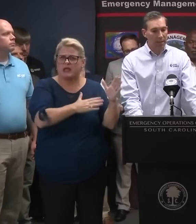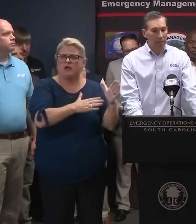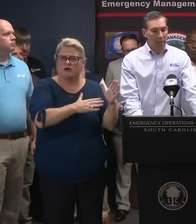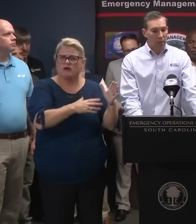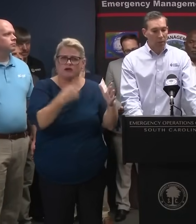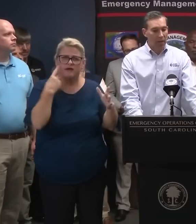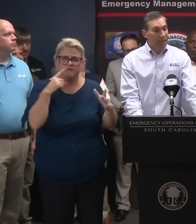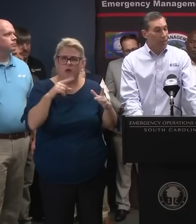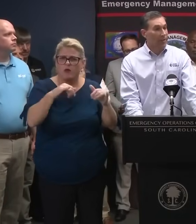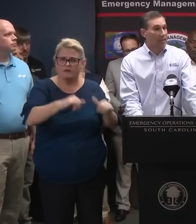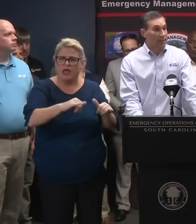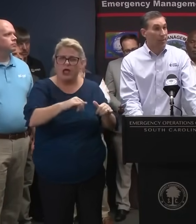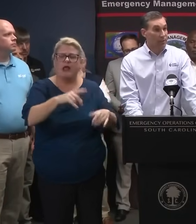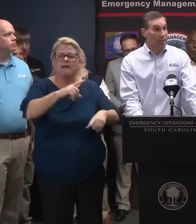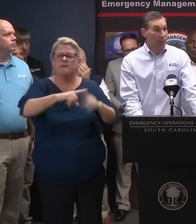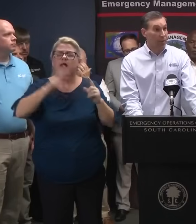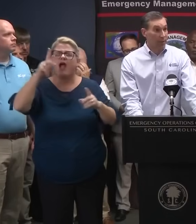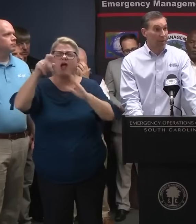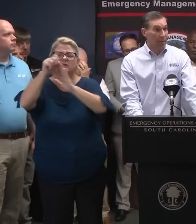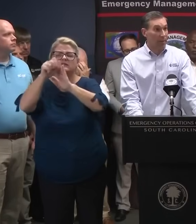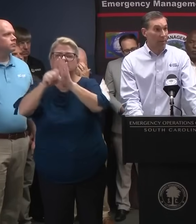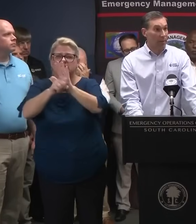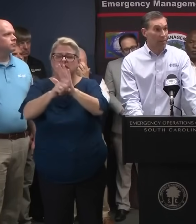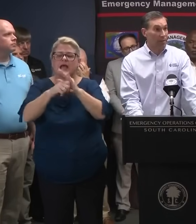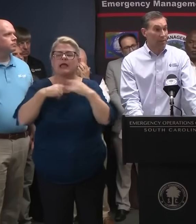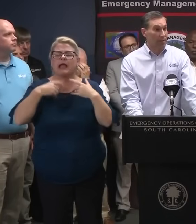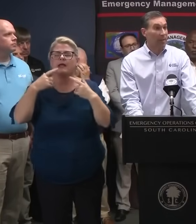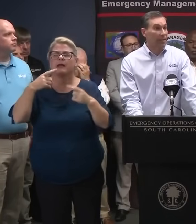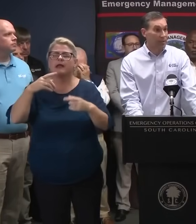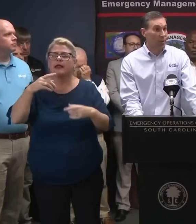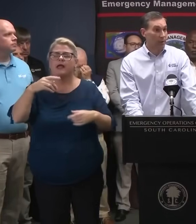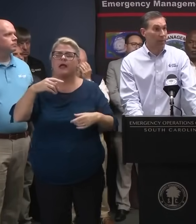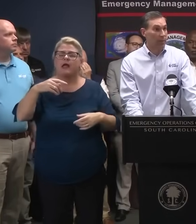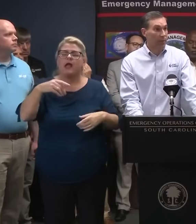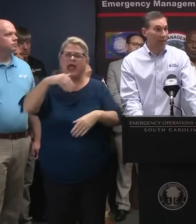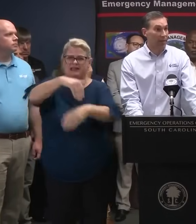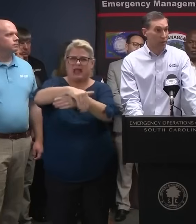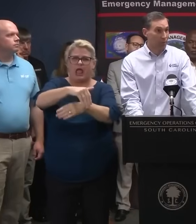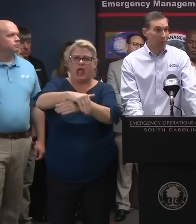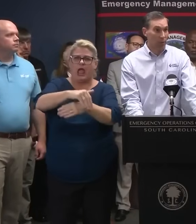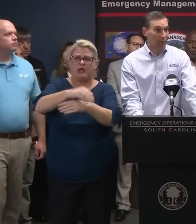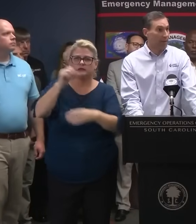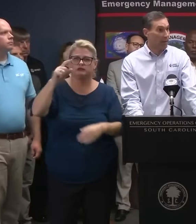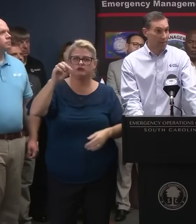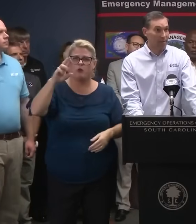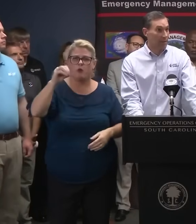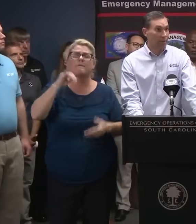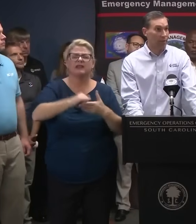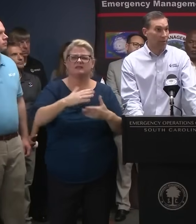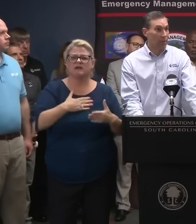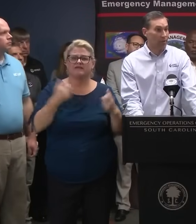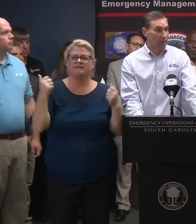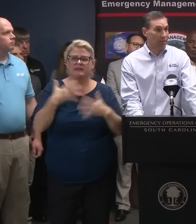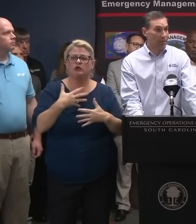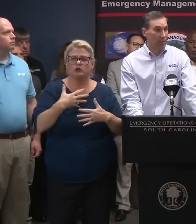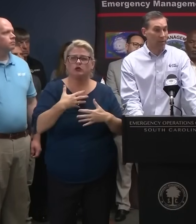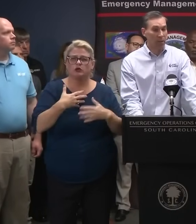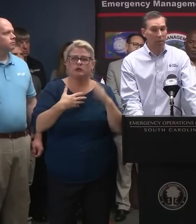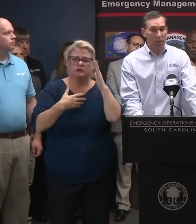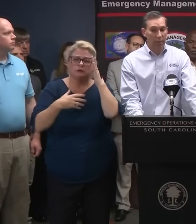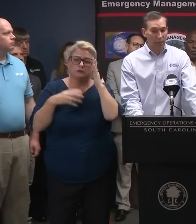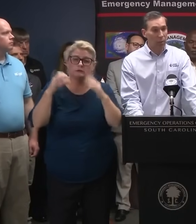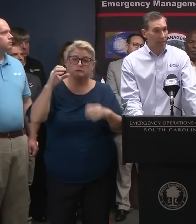upstate, what I usually lose sleep over and think about most is an ice storm. We've had those before that caused this level of destruction. And